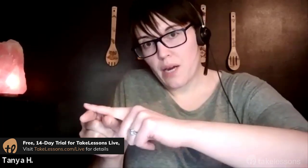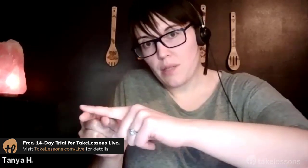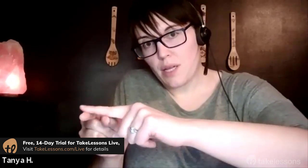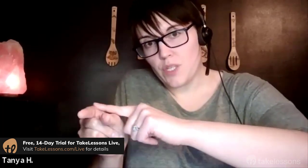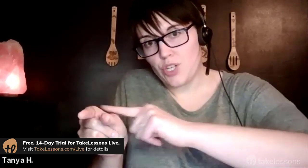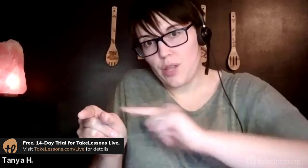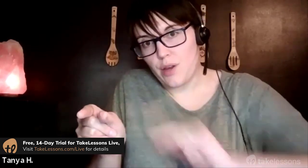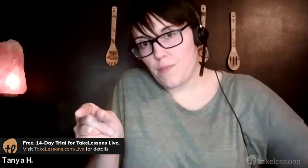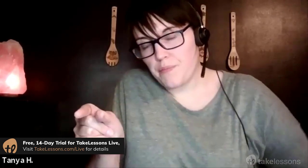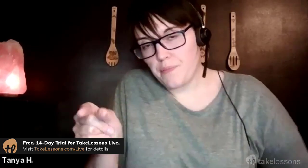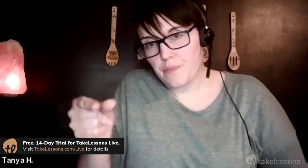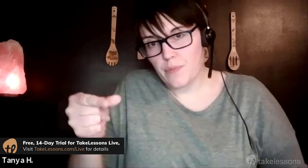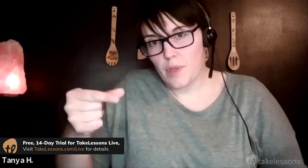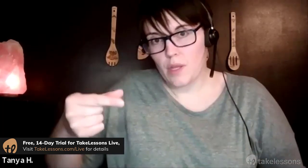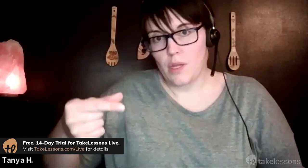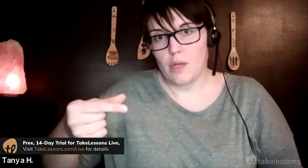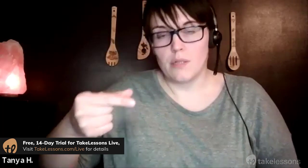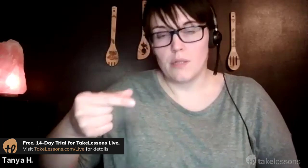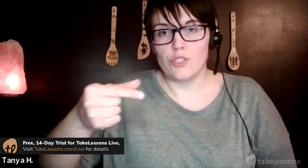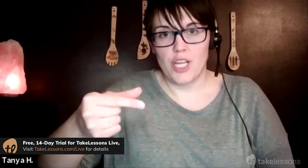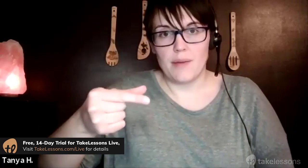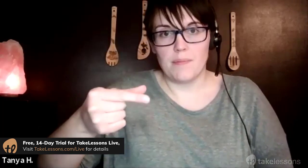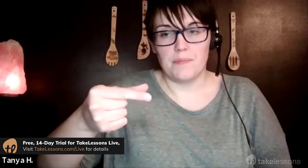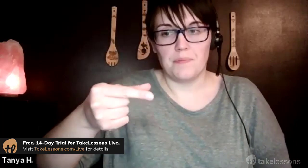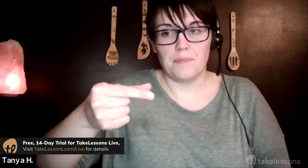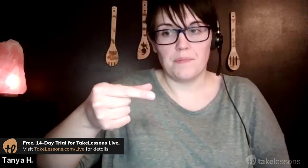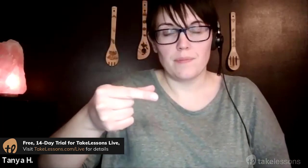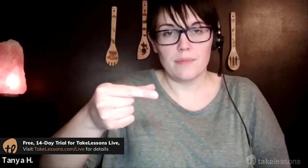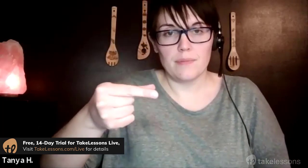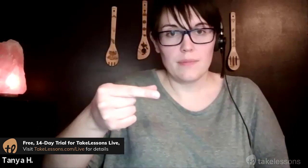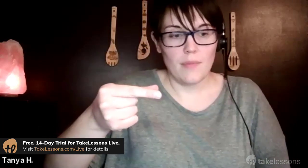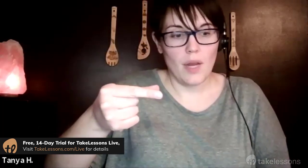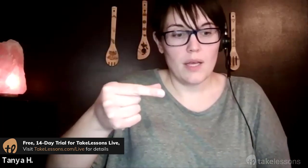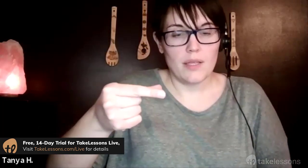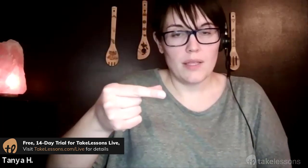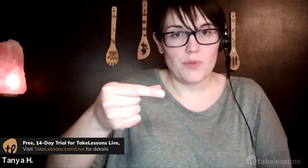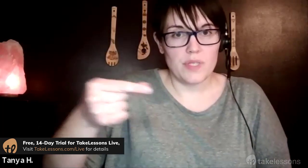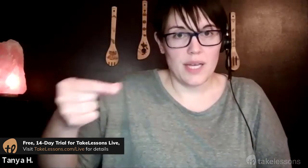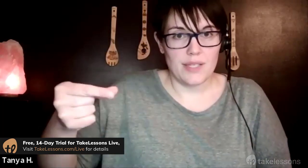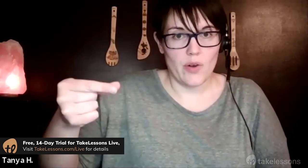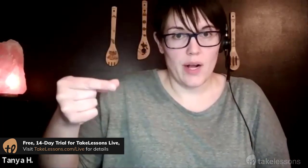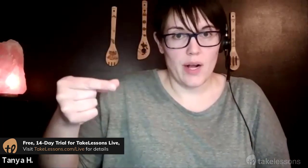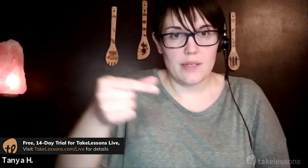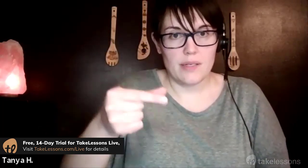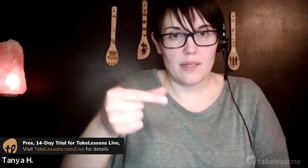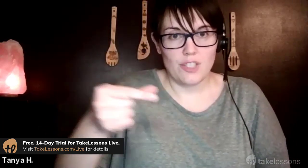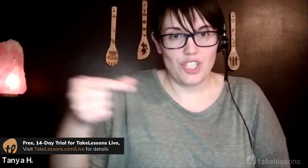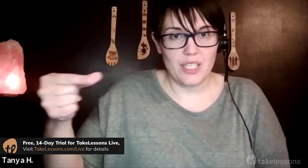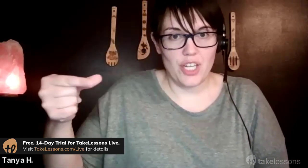to each other. G. This one slides across. G, G.